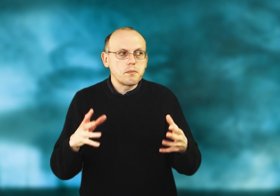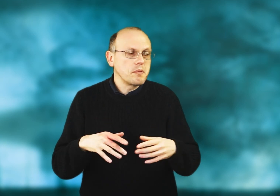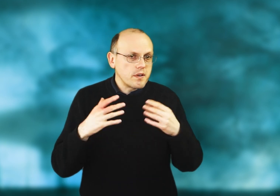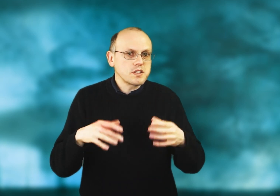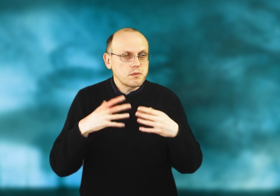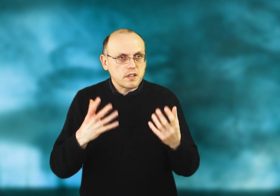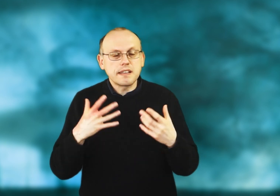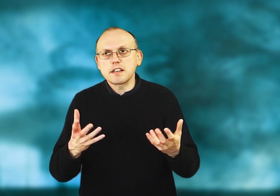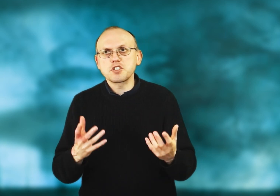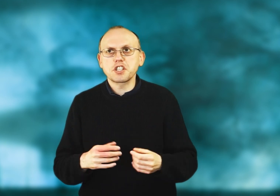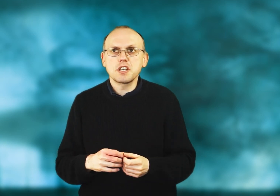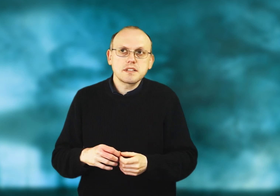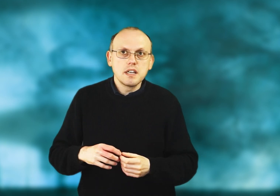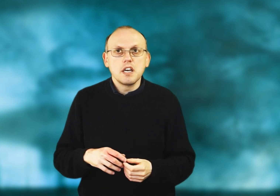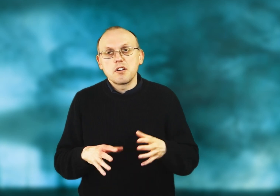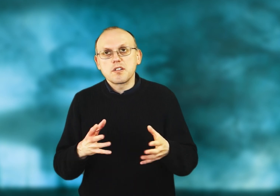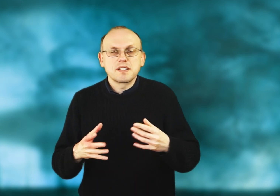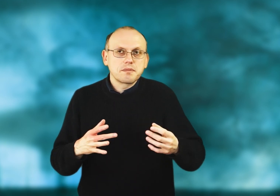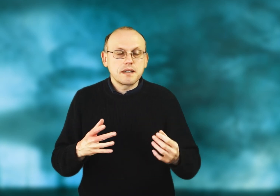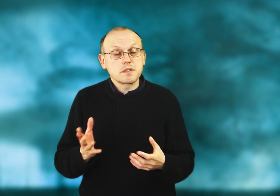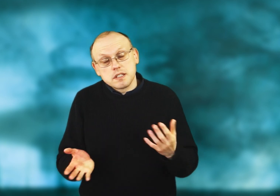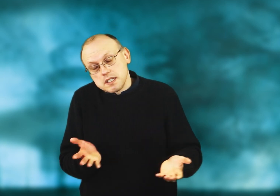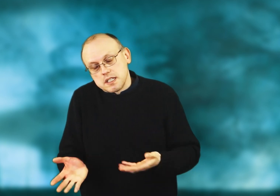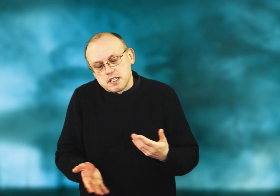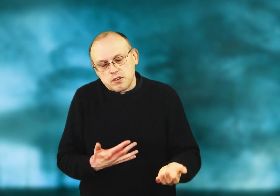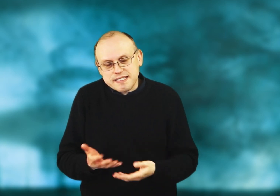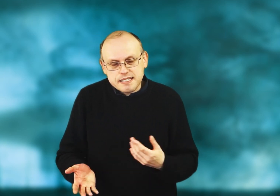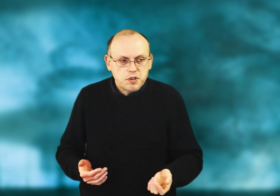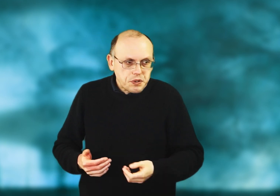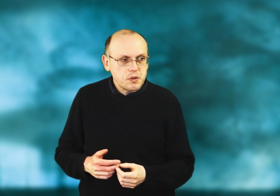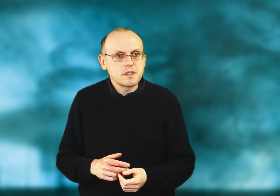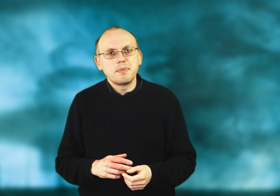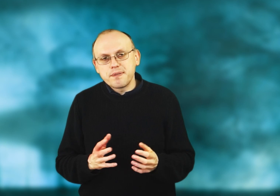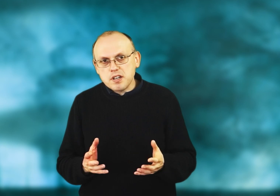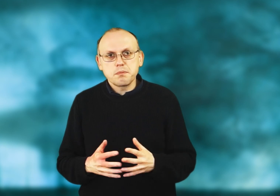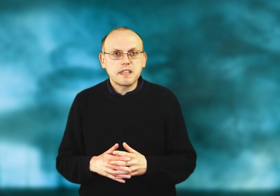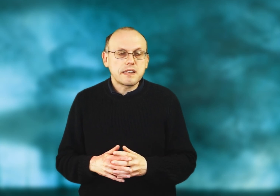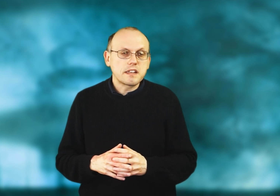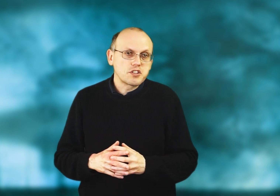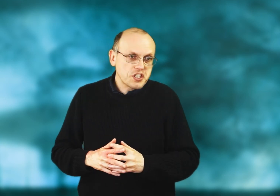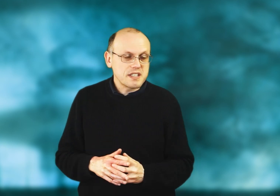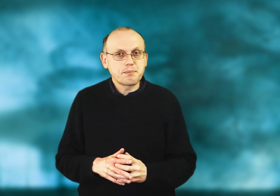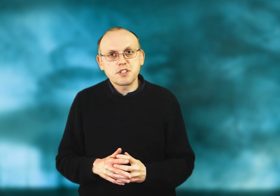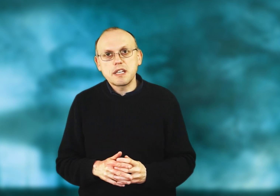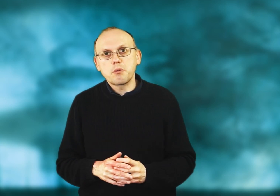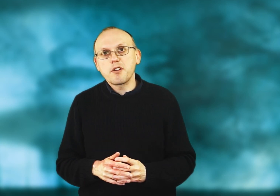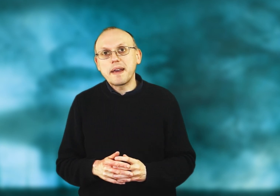before subordinating conjunctions, although sometimes you can see one used before subordinating conjunction, especially when the main